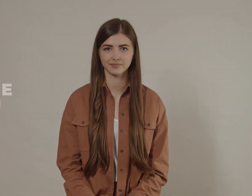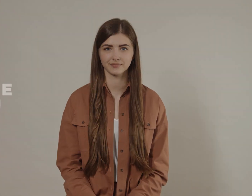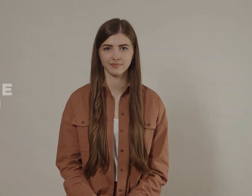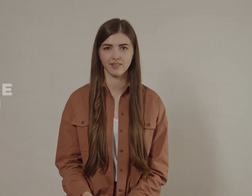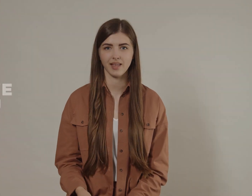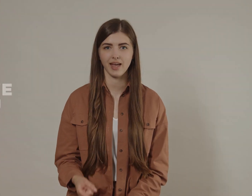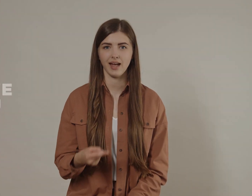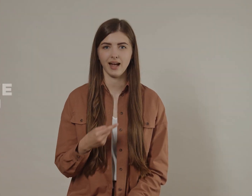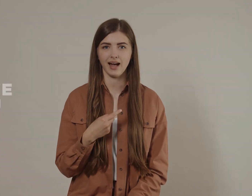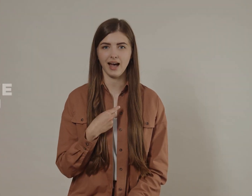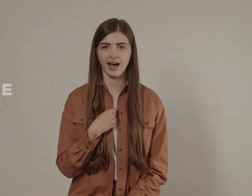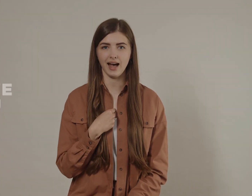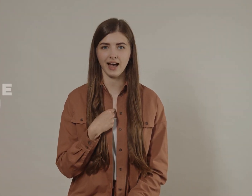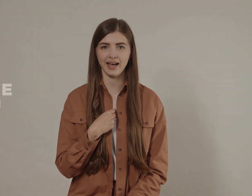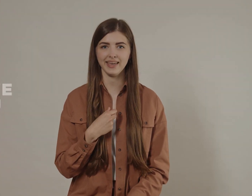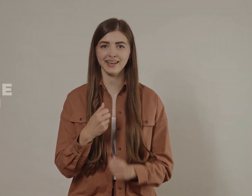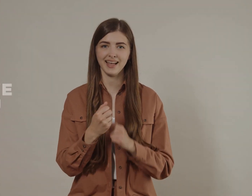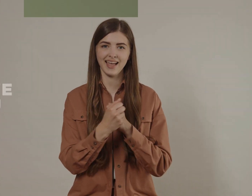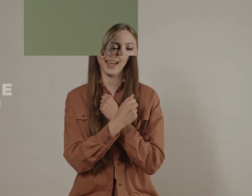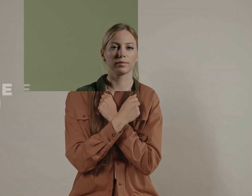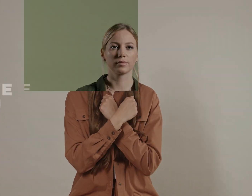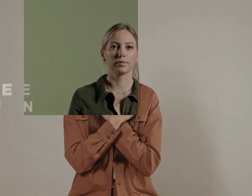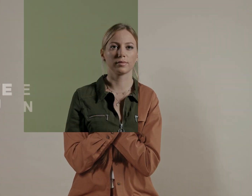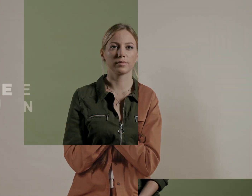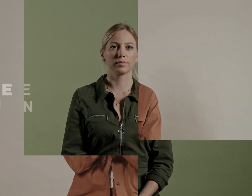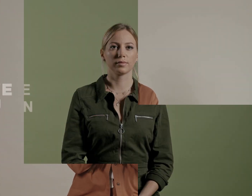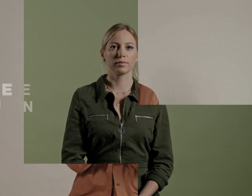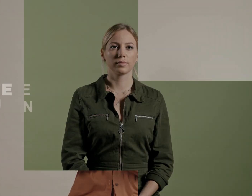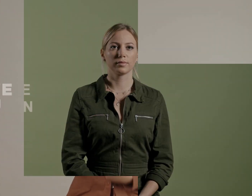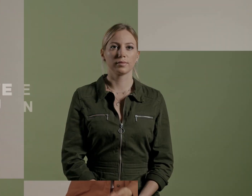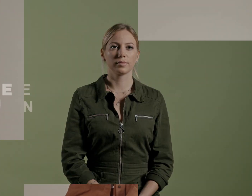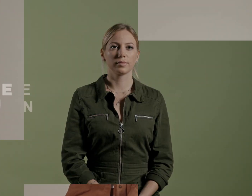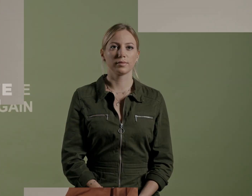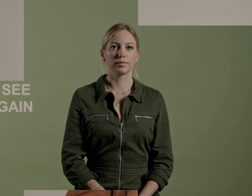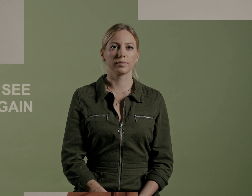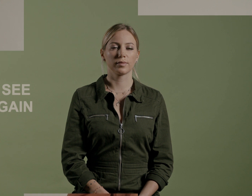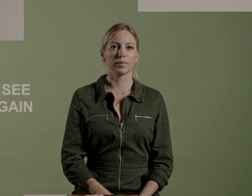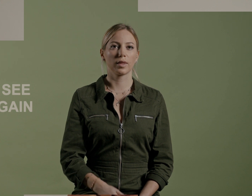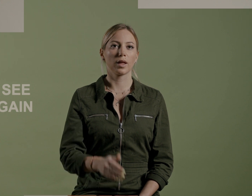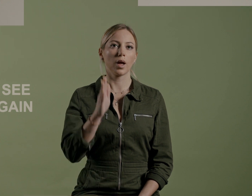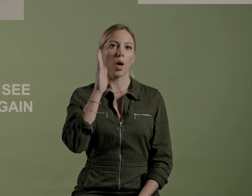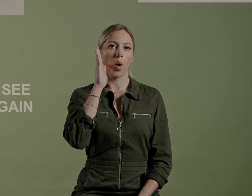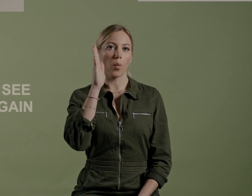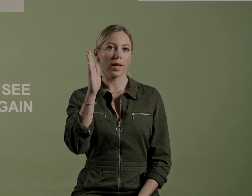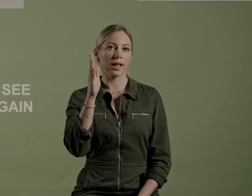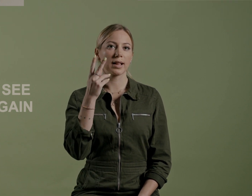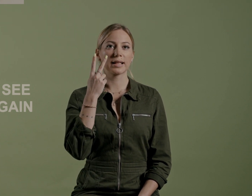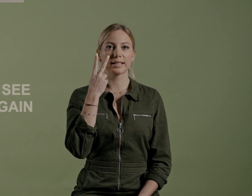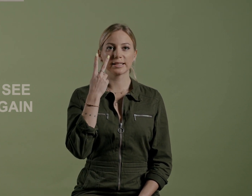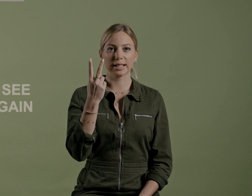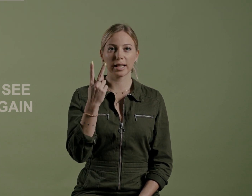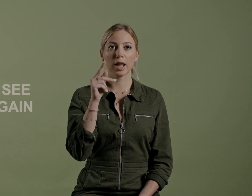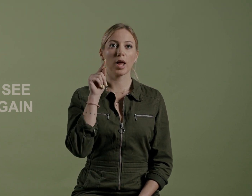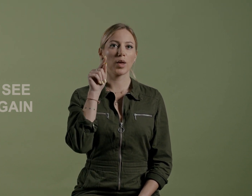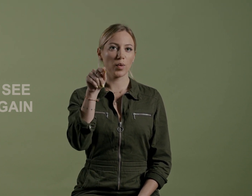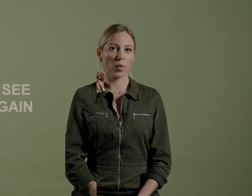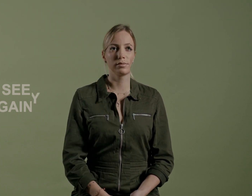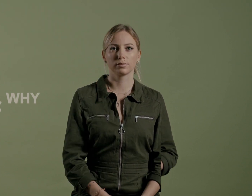gifts. Individuals with intense self-criticism often tend to doubt that they deserve certain achievements, even associating